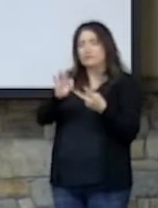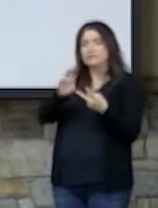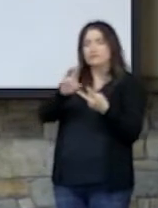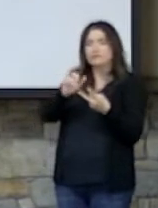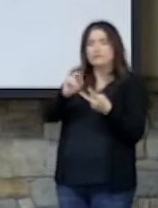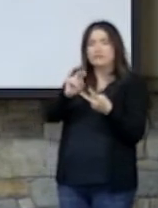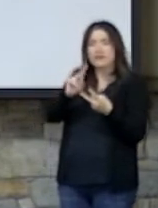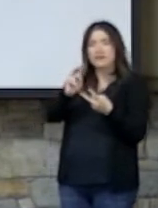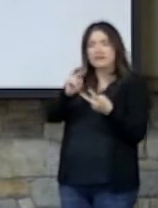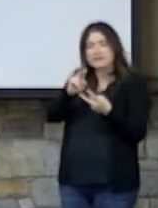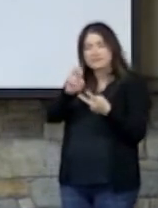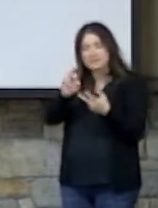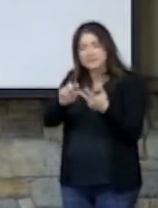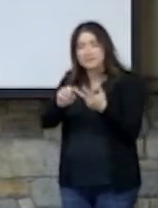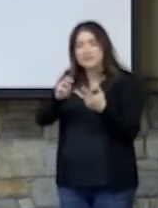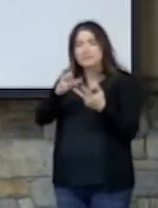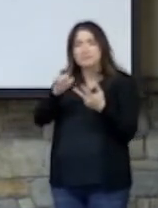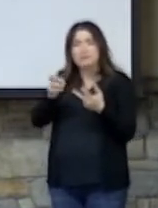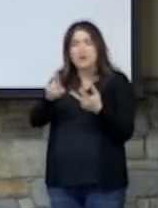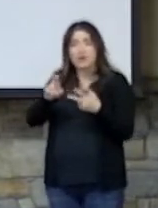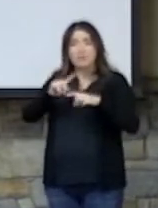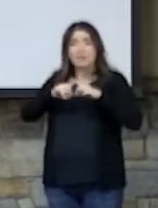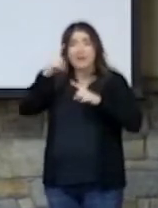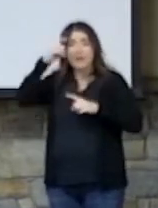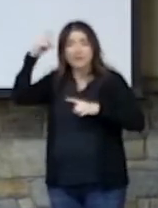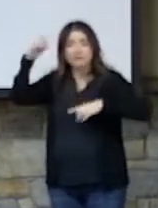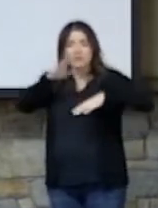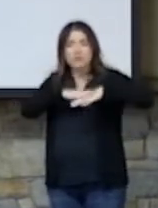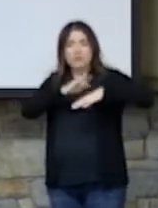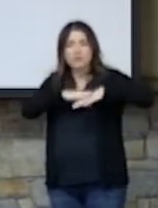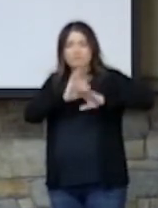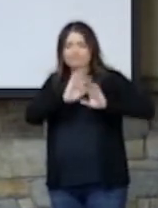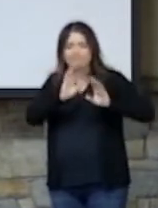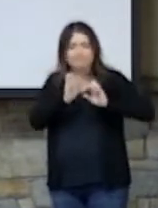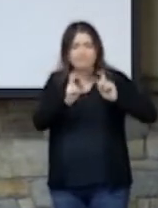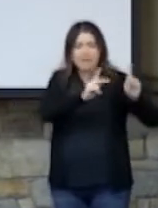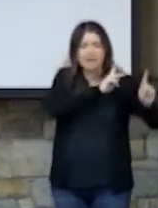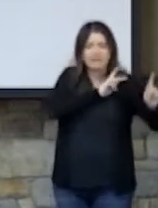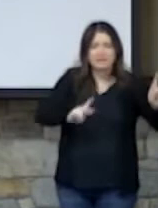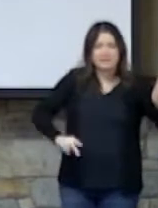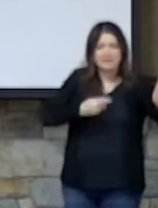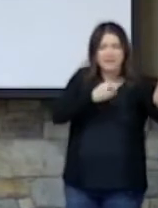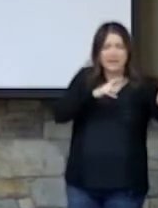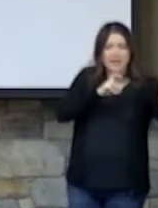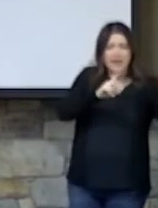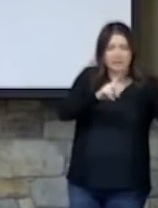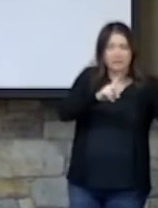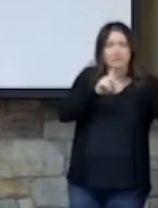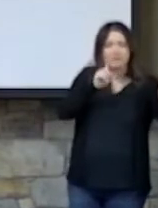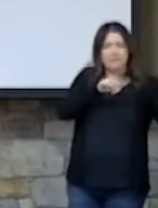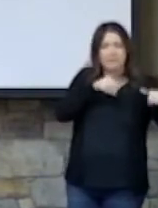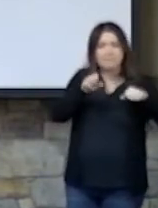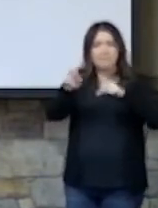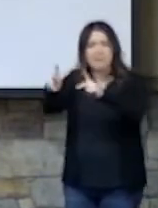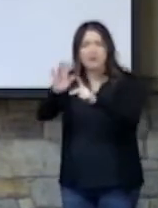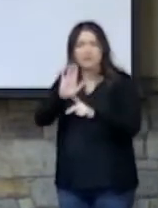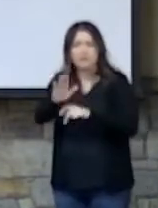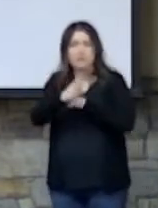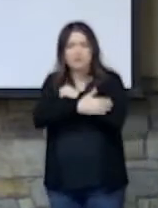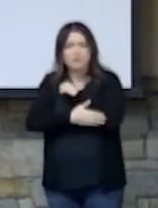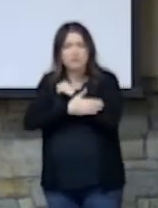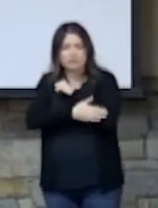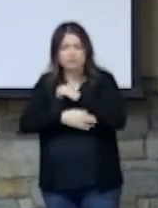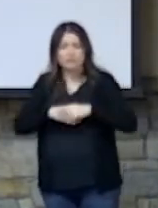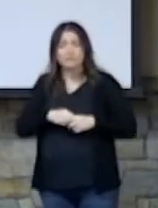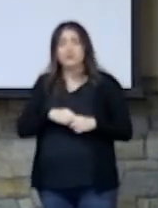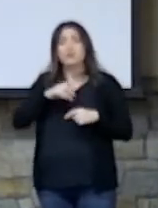being warned in a dream not to return to Herod, they departed to their own country by another way." When we think about these